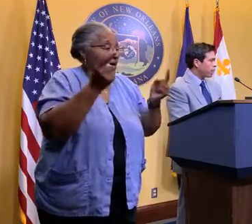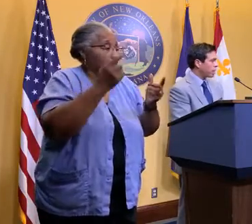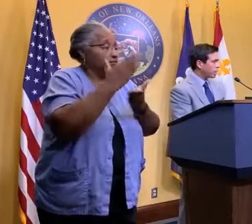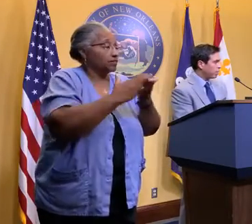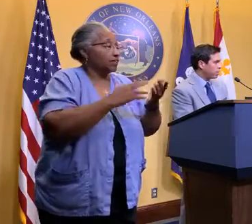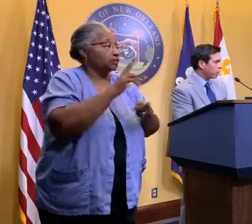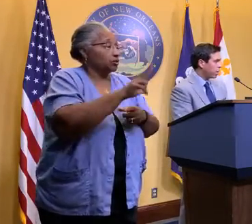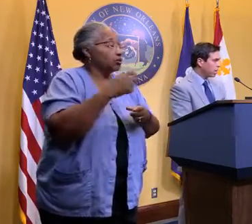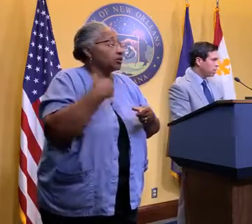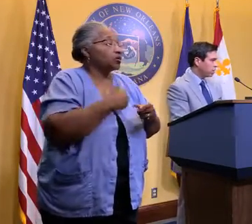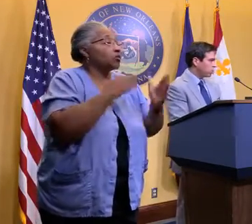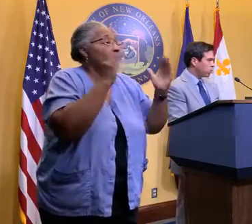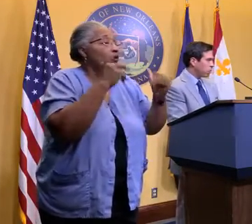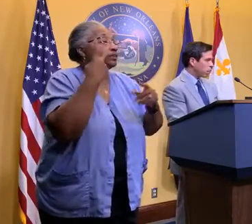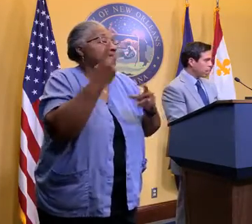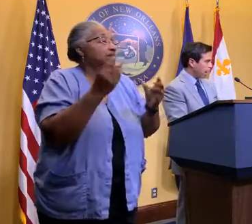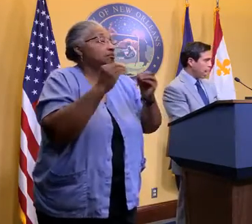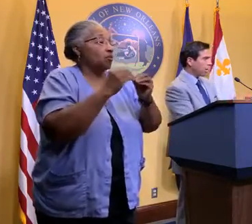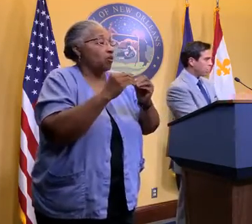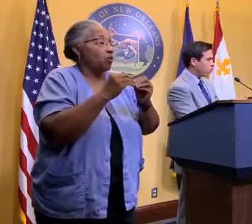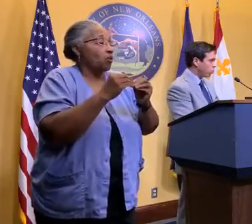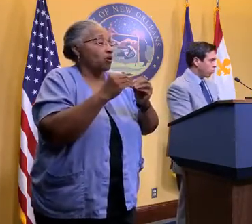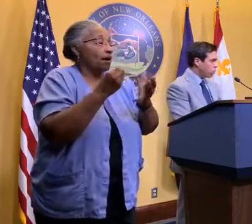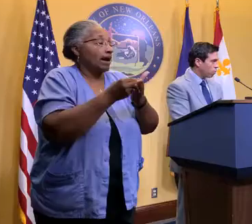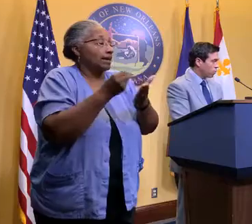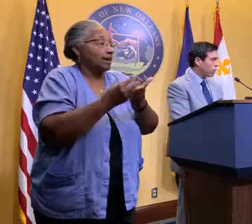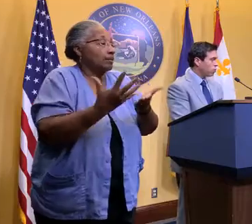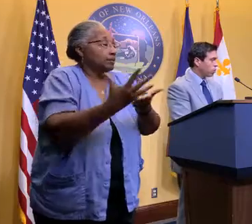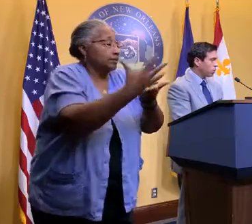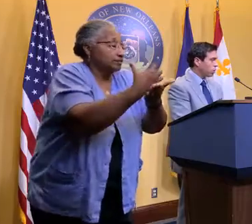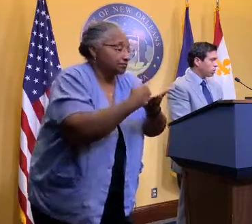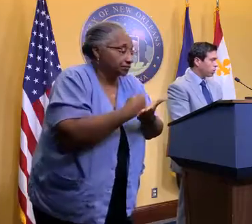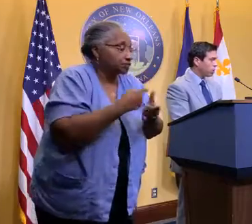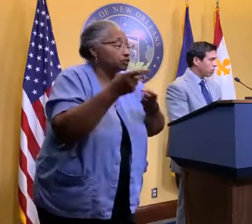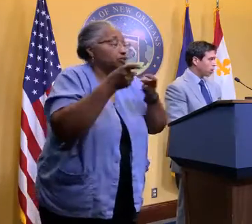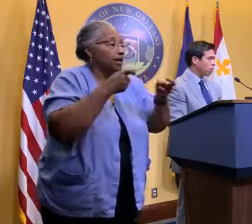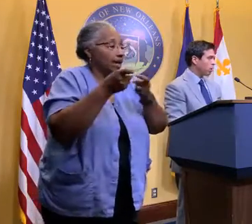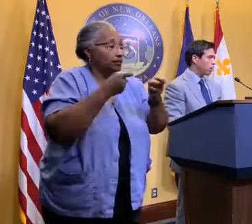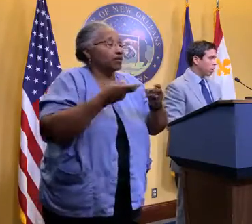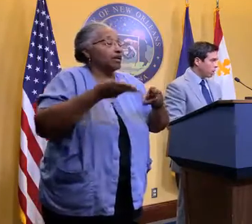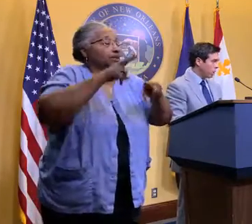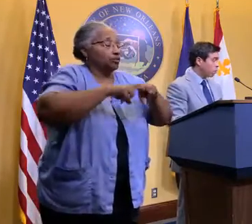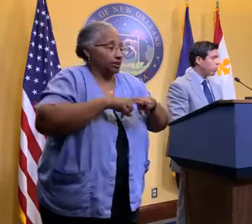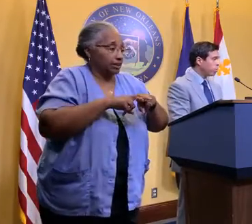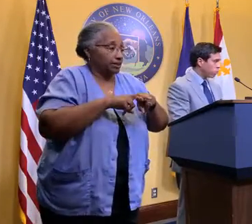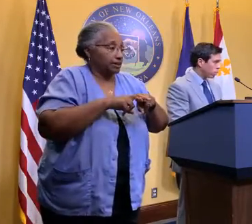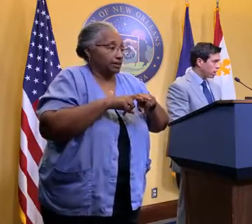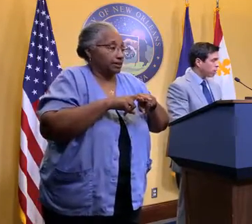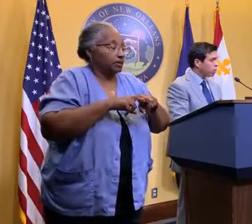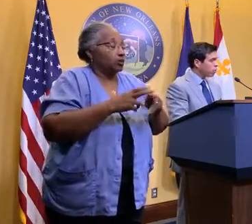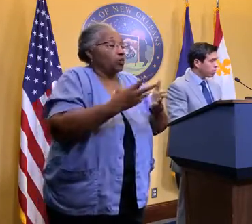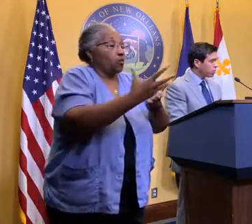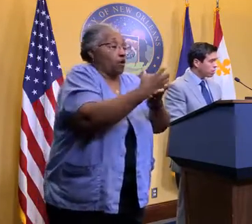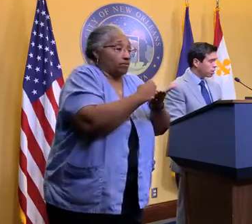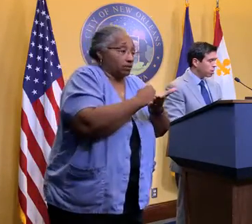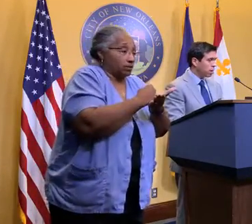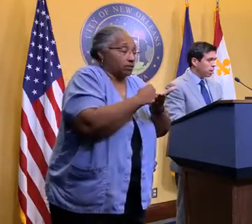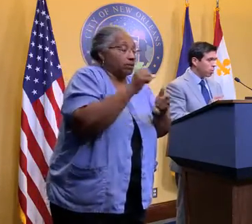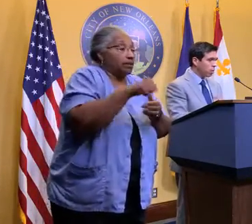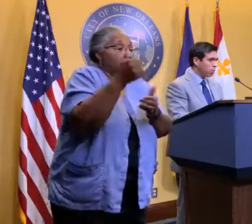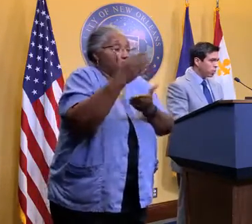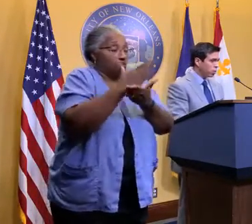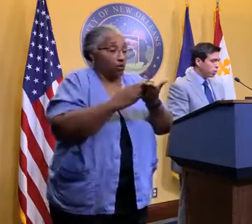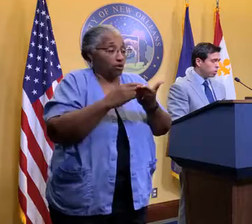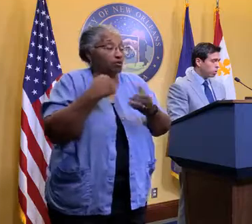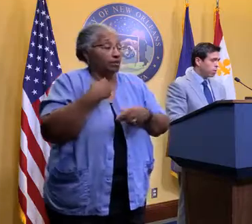generated economic activity to handle or potentially increase on the revenue side. The other piece of it